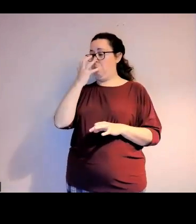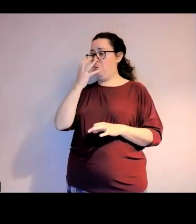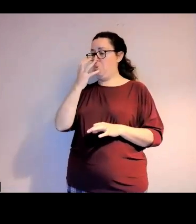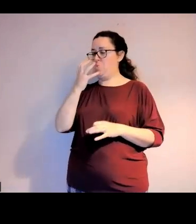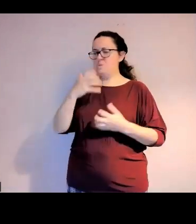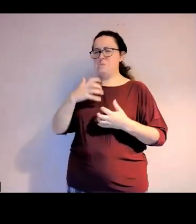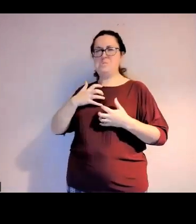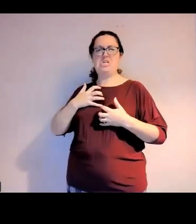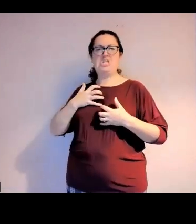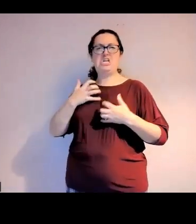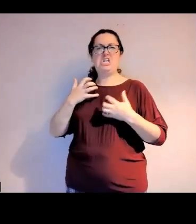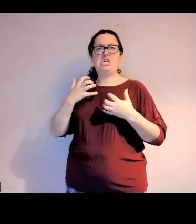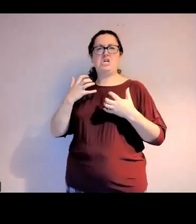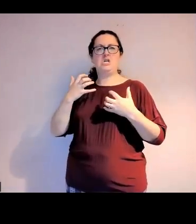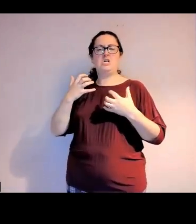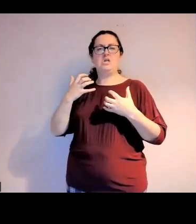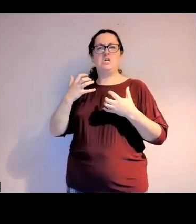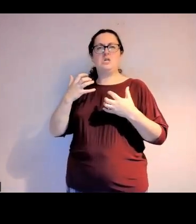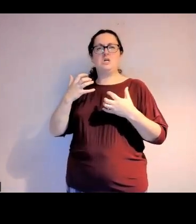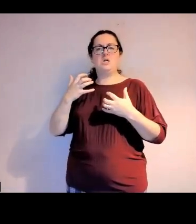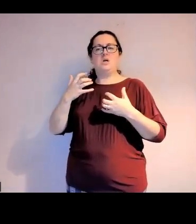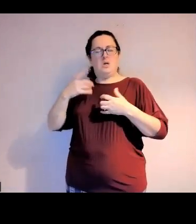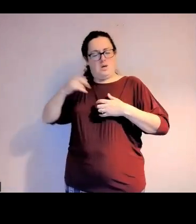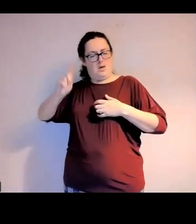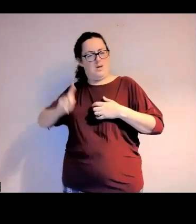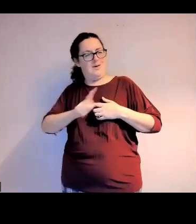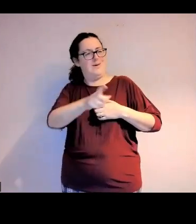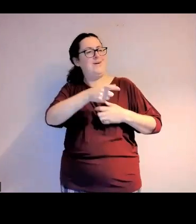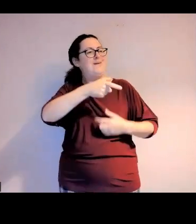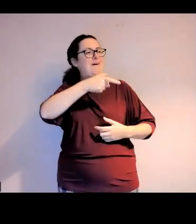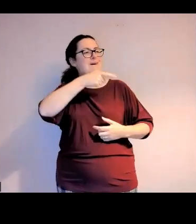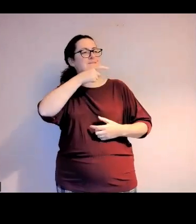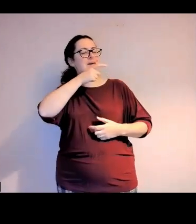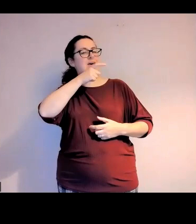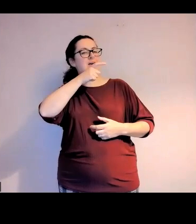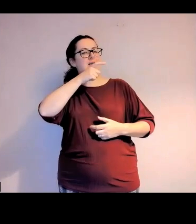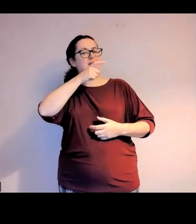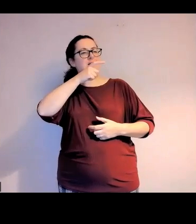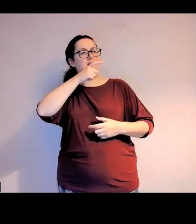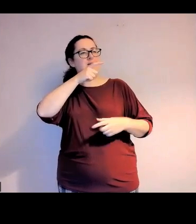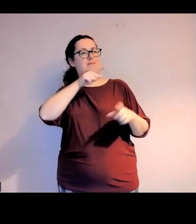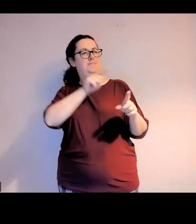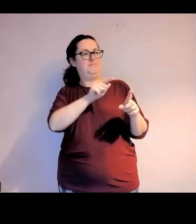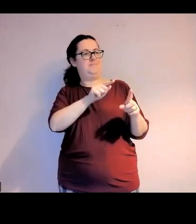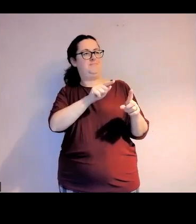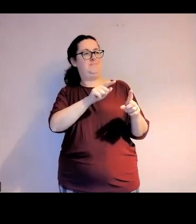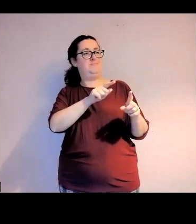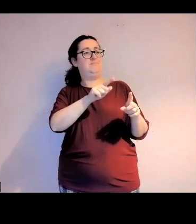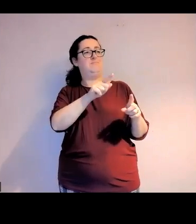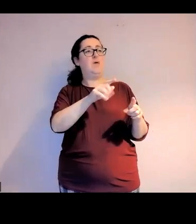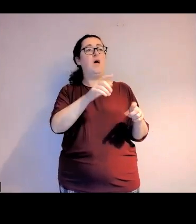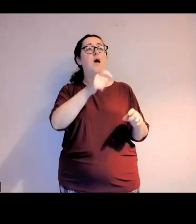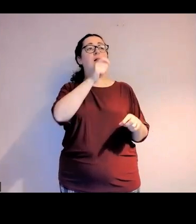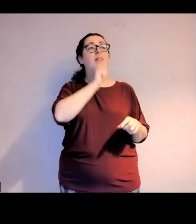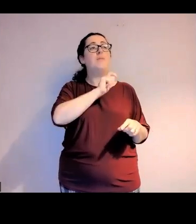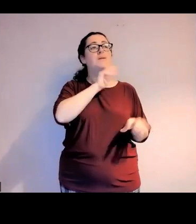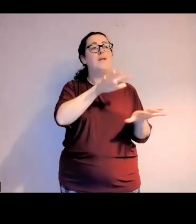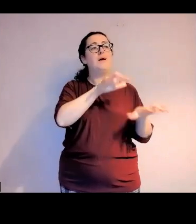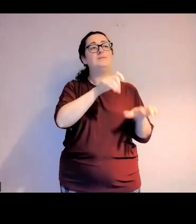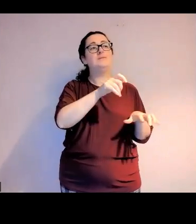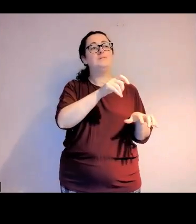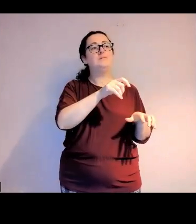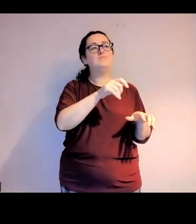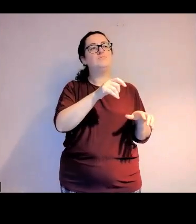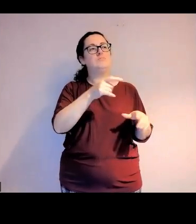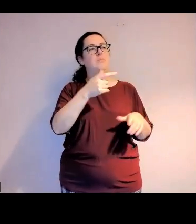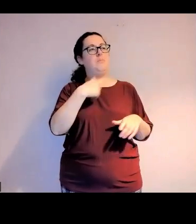aglare, so swiftly I sweep over to the cafe in the park. I ask for an iced lemon to dampen